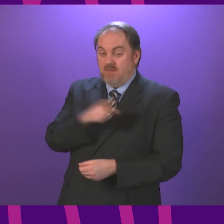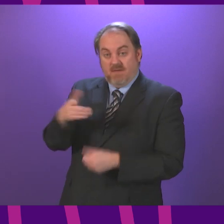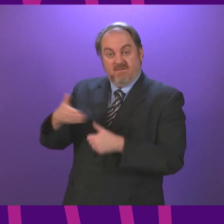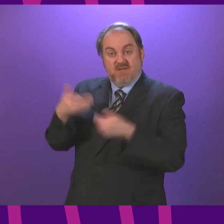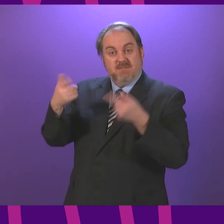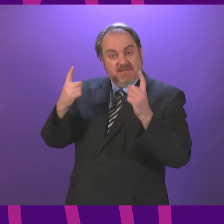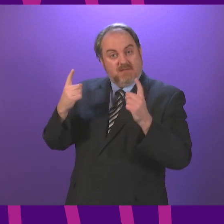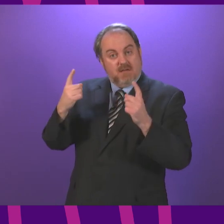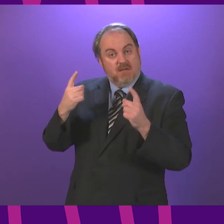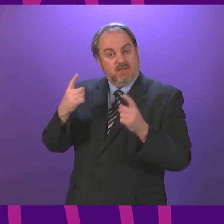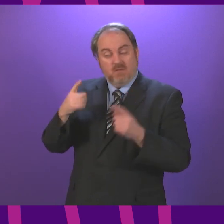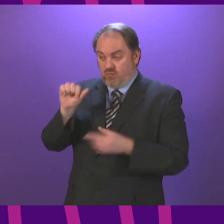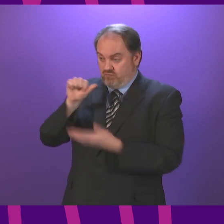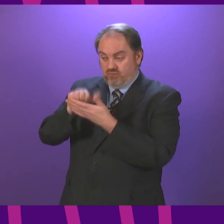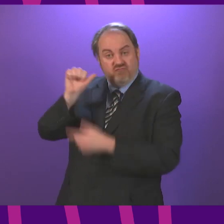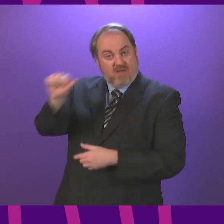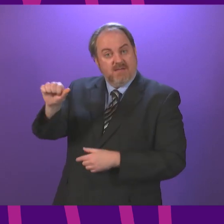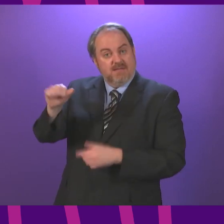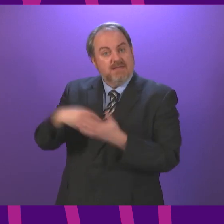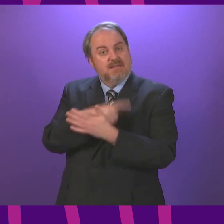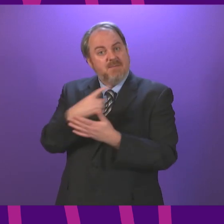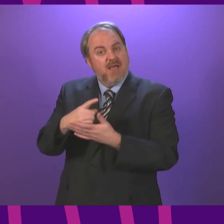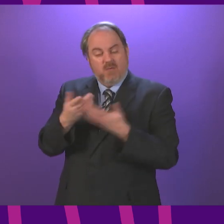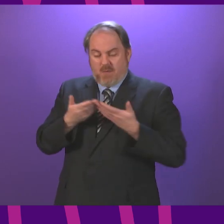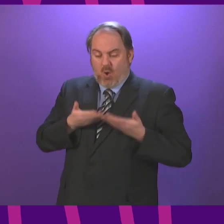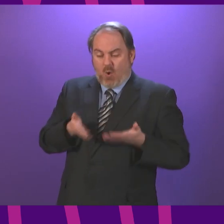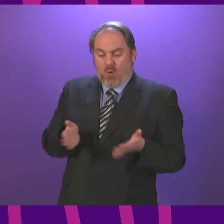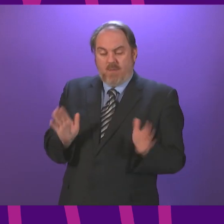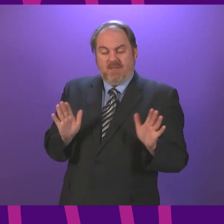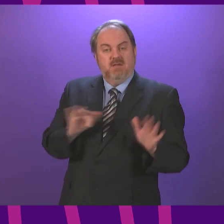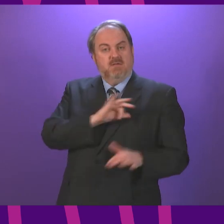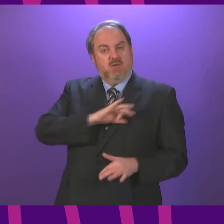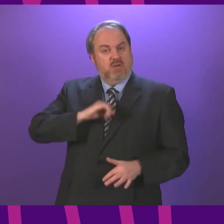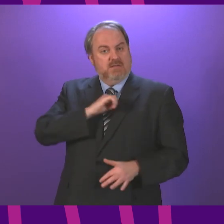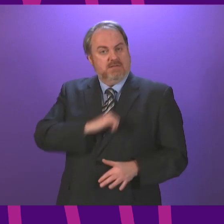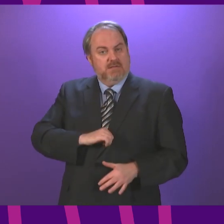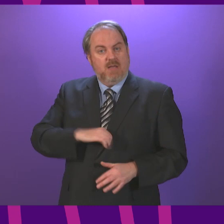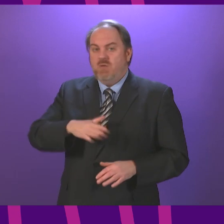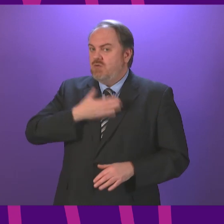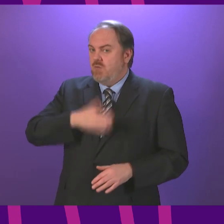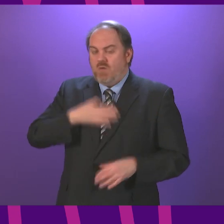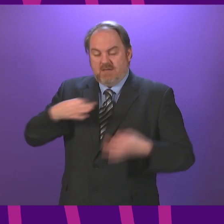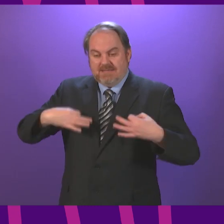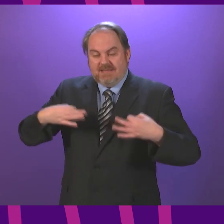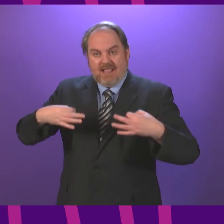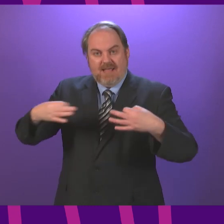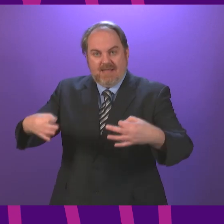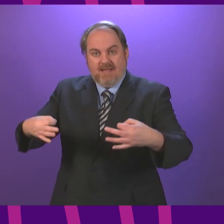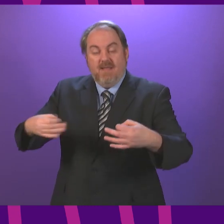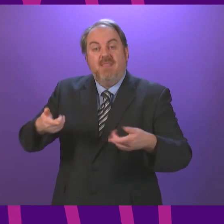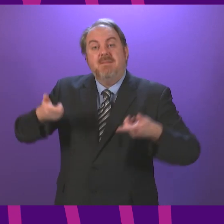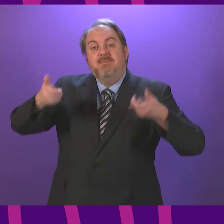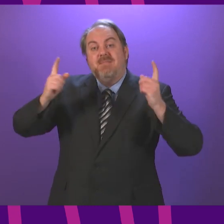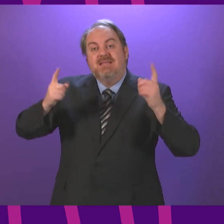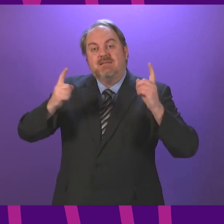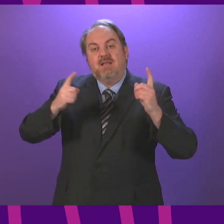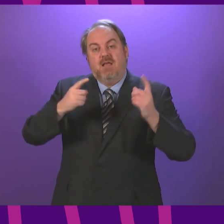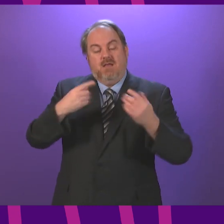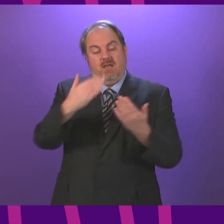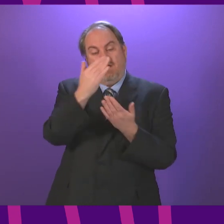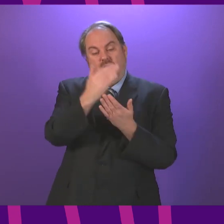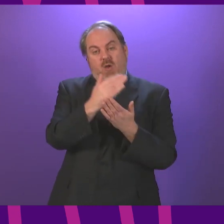right, this is about transparency and there can be no delay in publishing this report. The ministerial code exists to